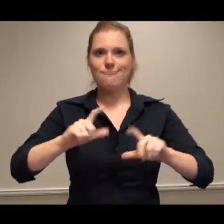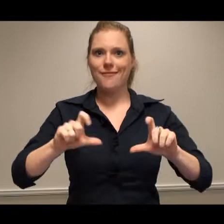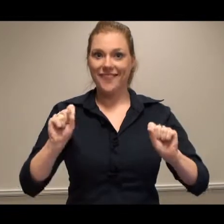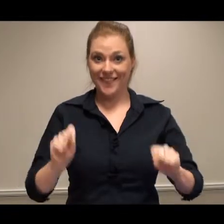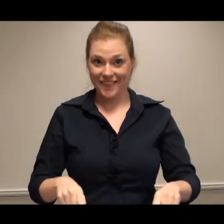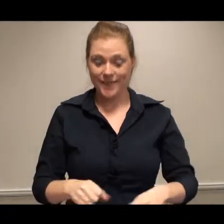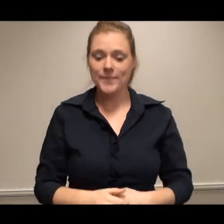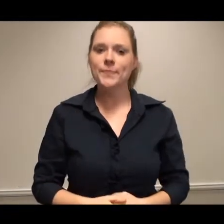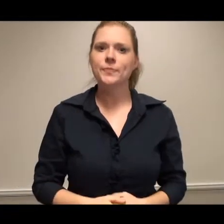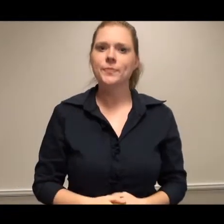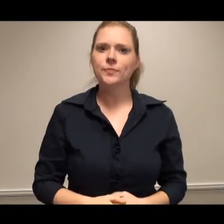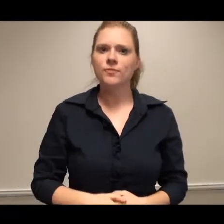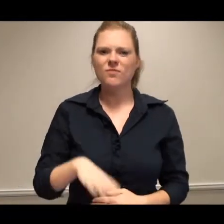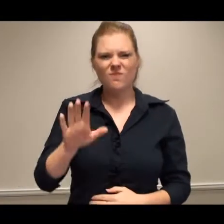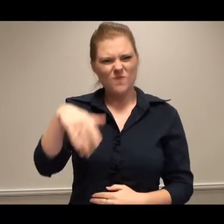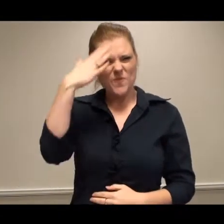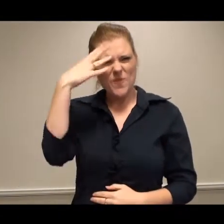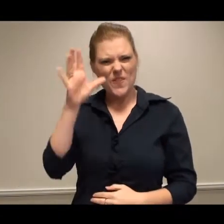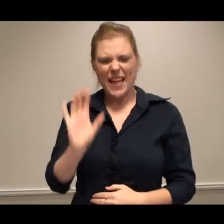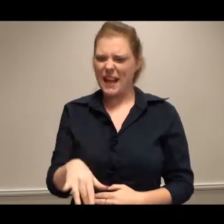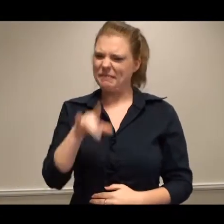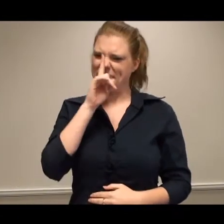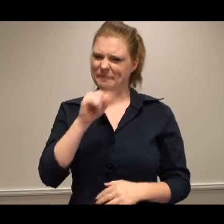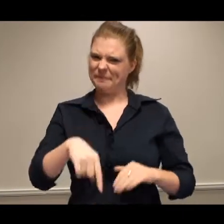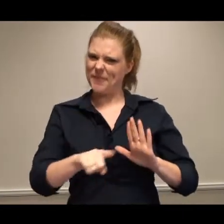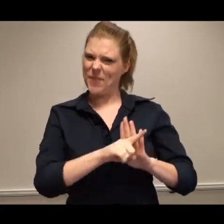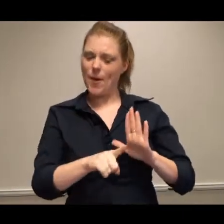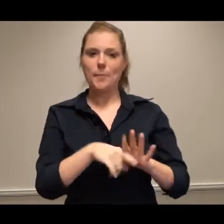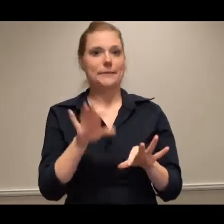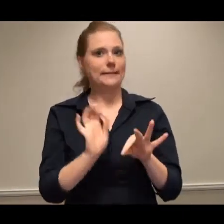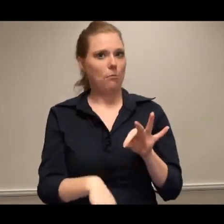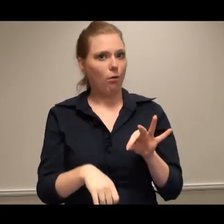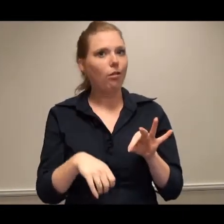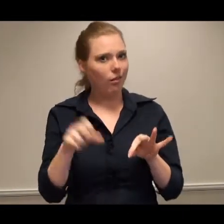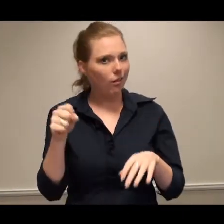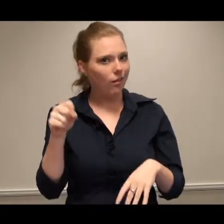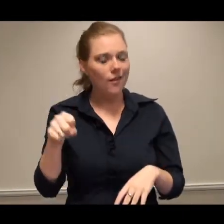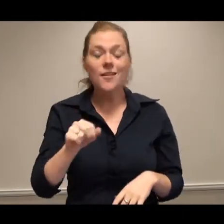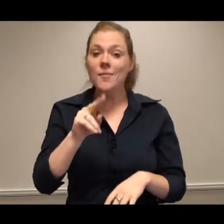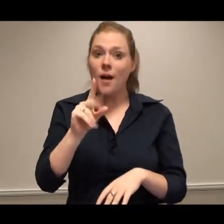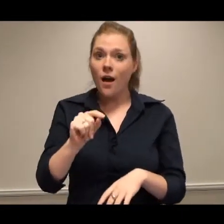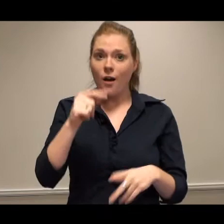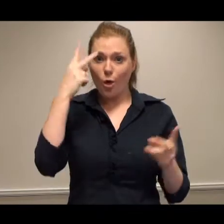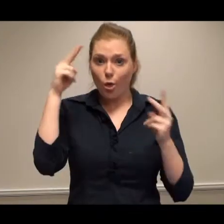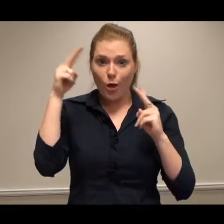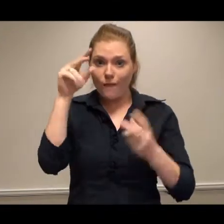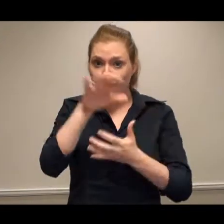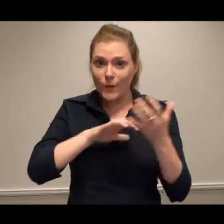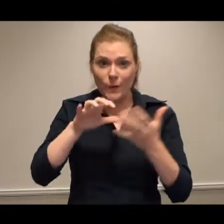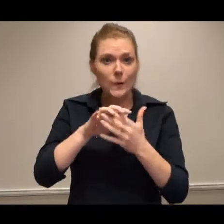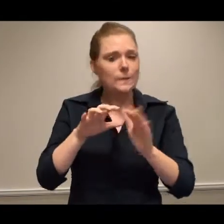The alarm is pretty simple to operate, but don't misunderstand, this is not a smoke